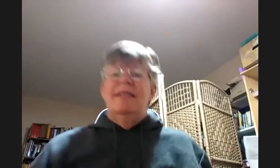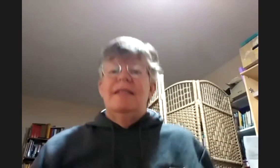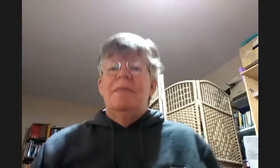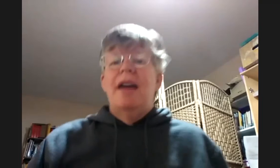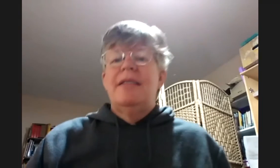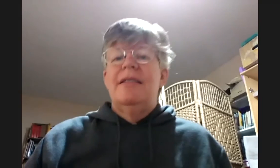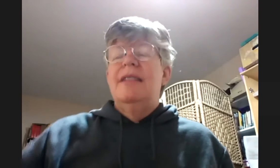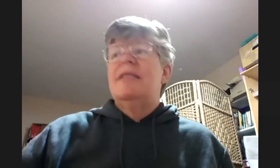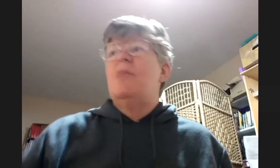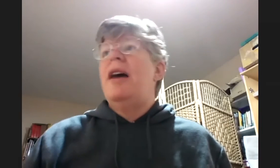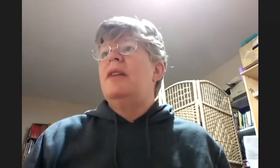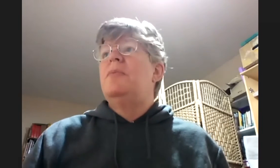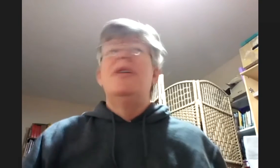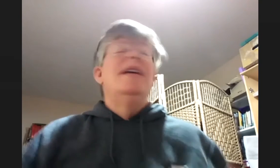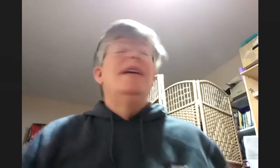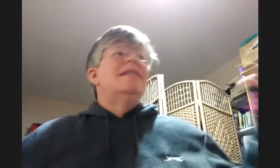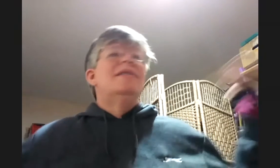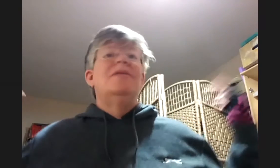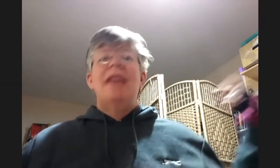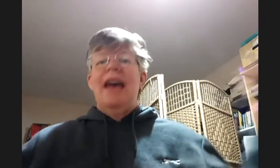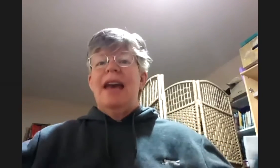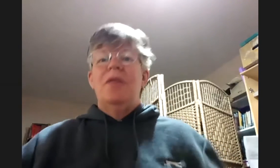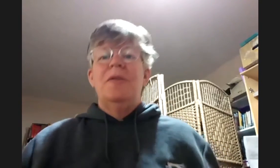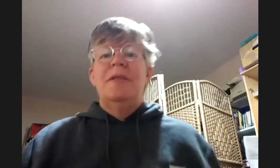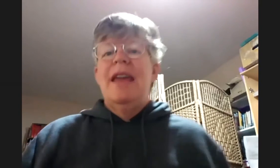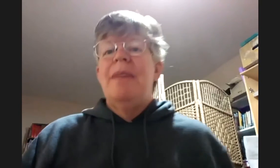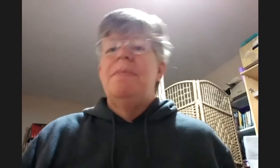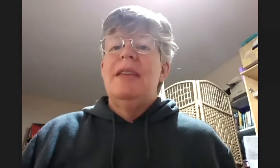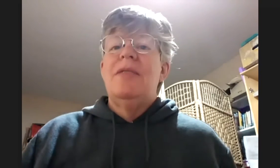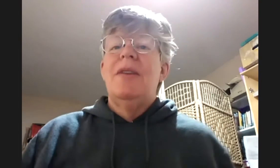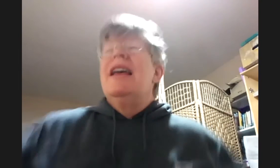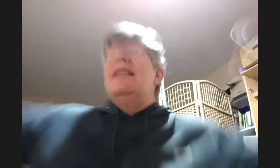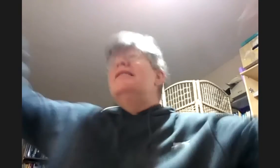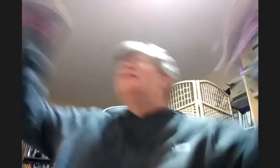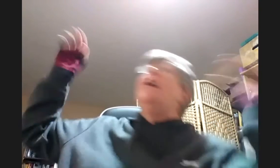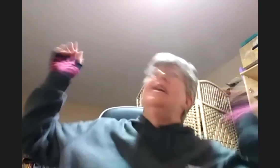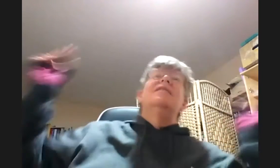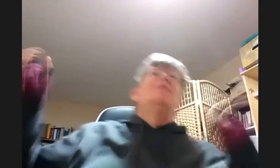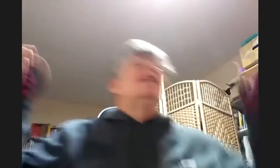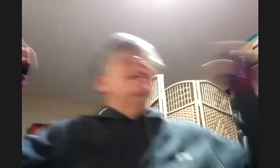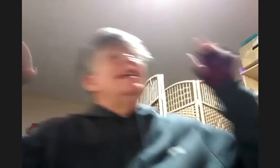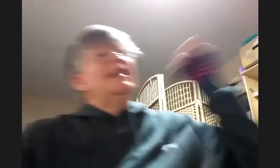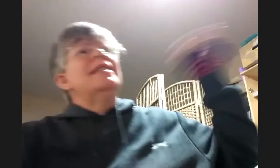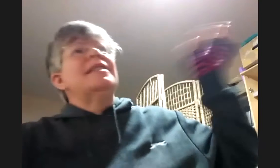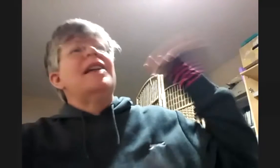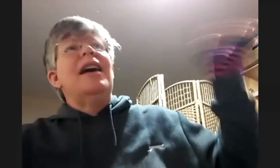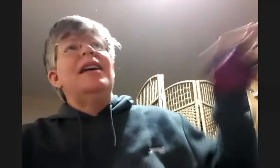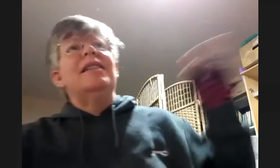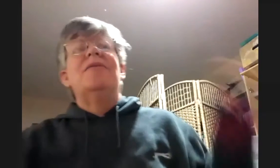some oxen and some wild boar. Soon they had a whole stampede going, the sky is falling, the sky is